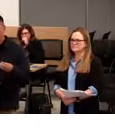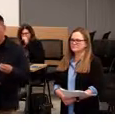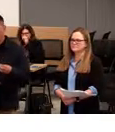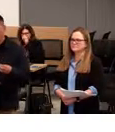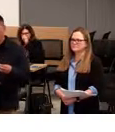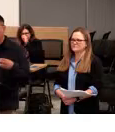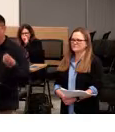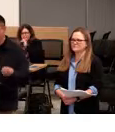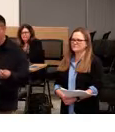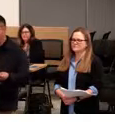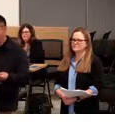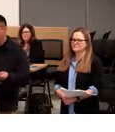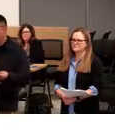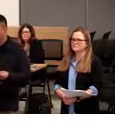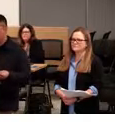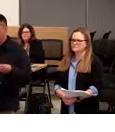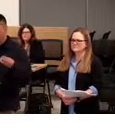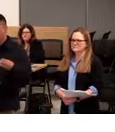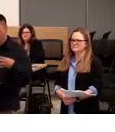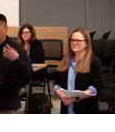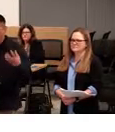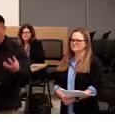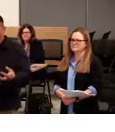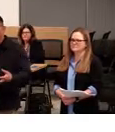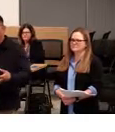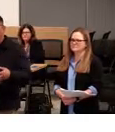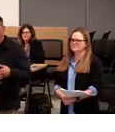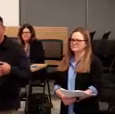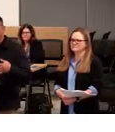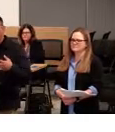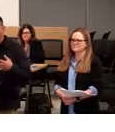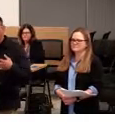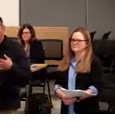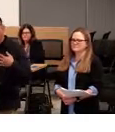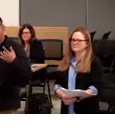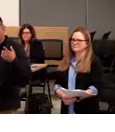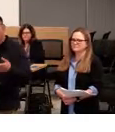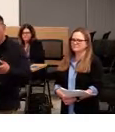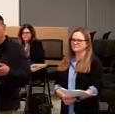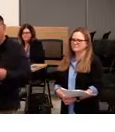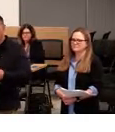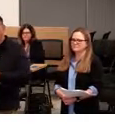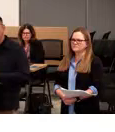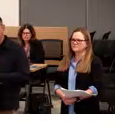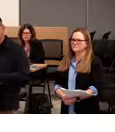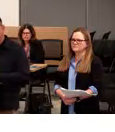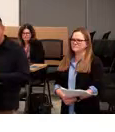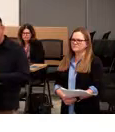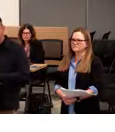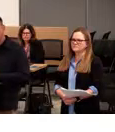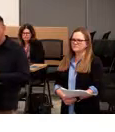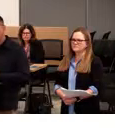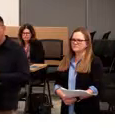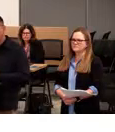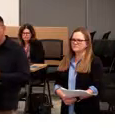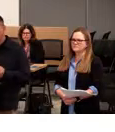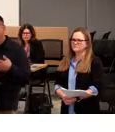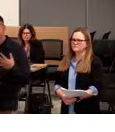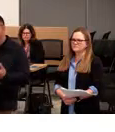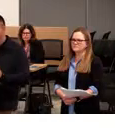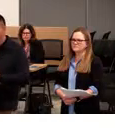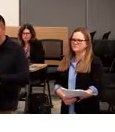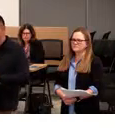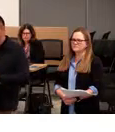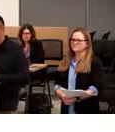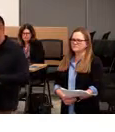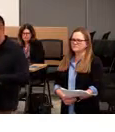is aligned to the WAS goals. And so it's data driven, also using student academic data, social emotional data, and